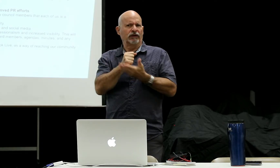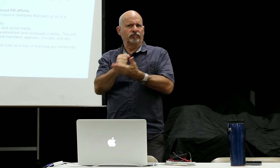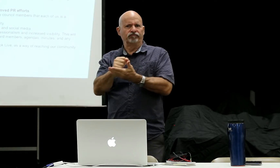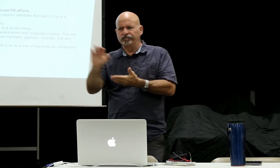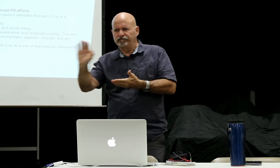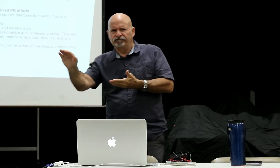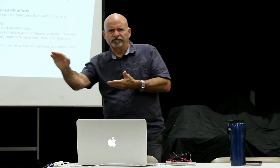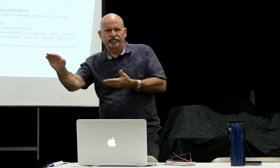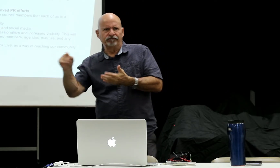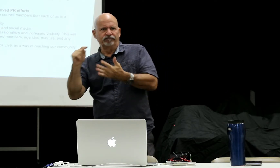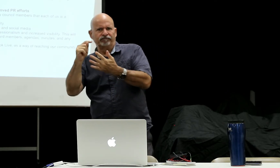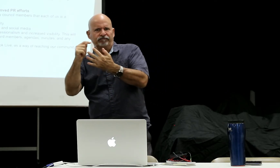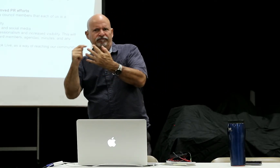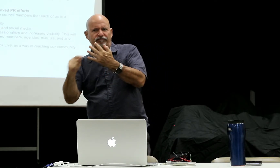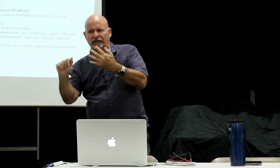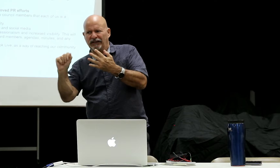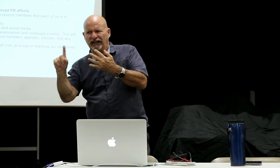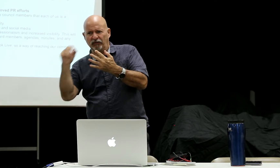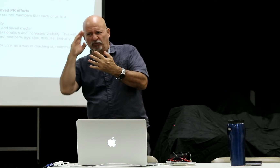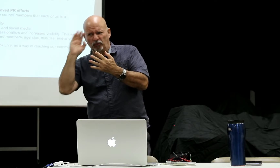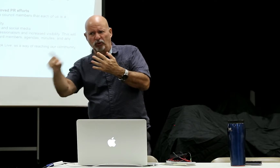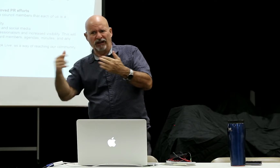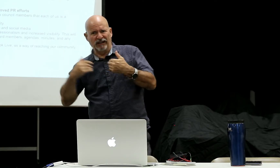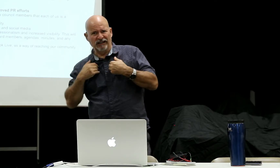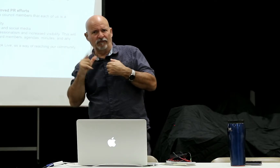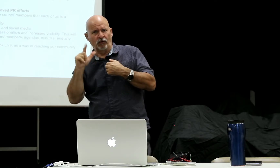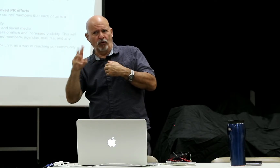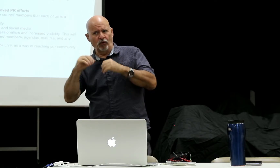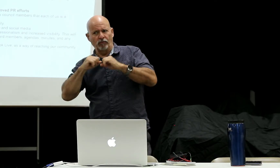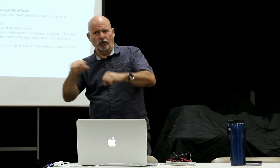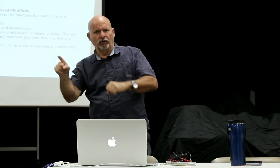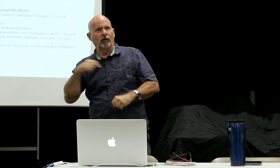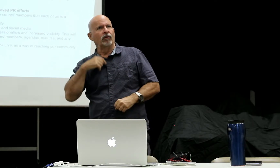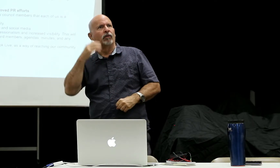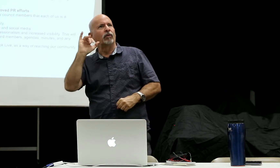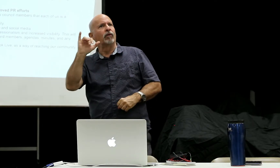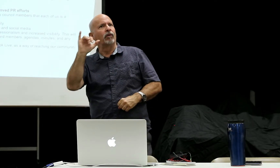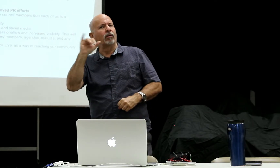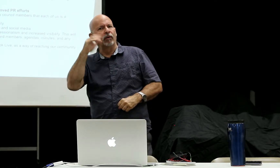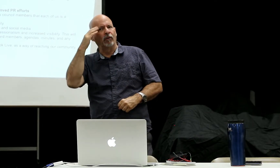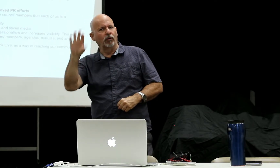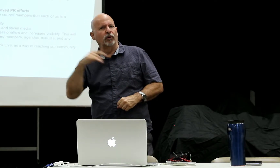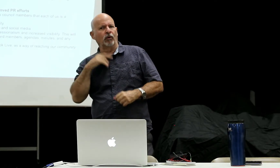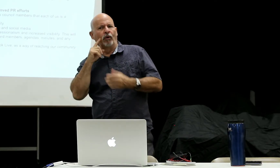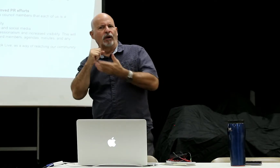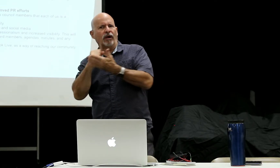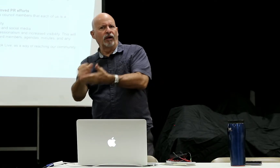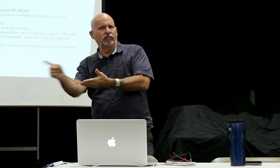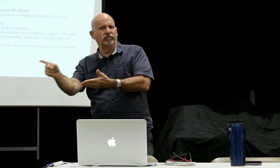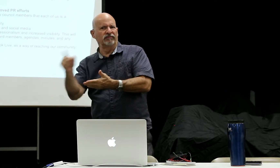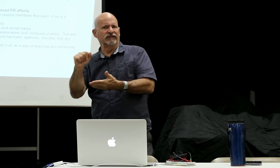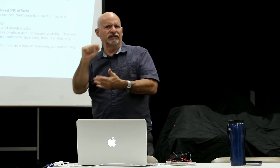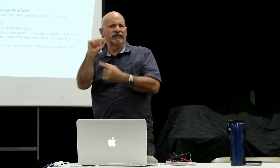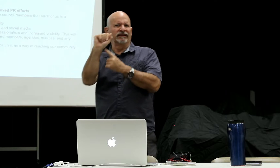And DHCC is here to help. Here to help ADA, here to help protect and to